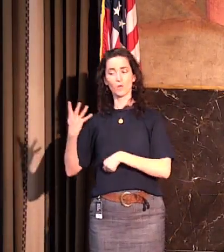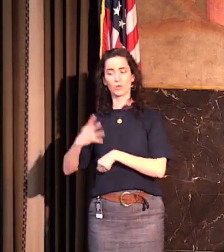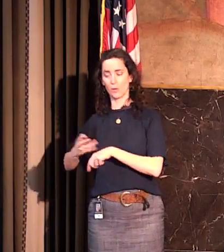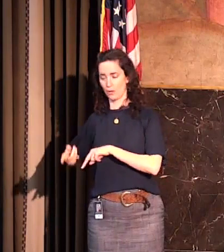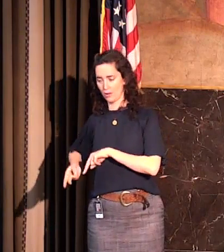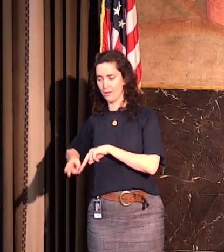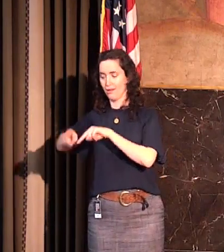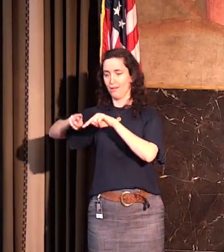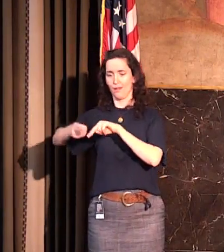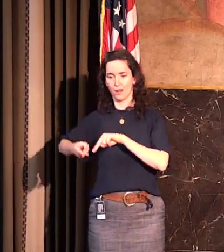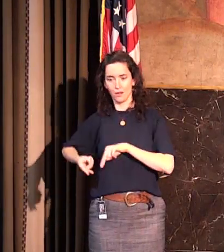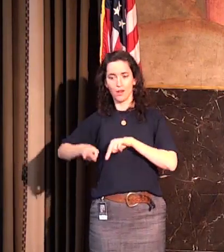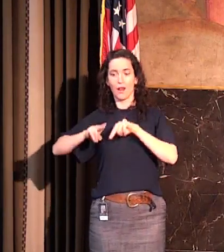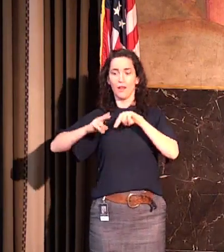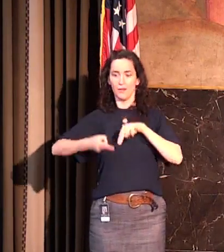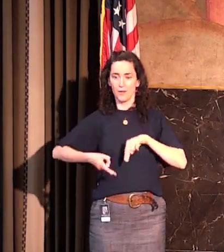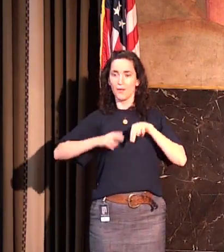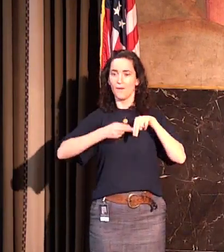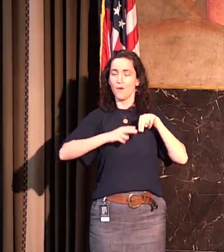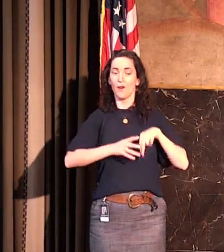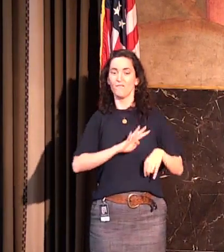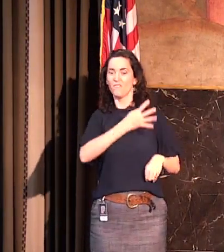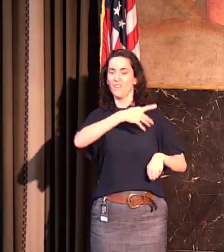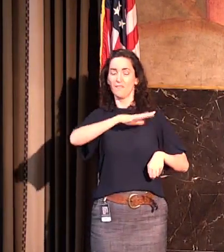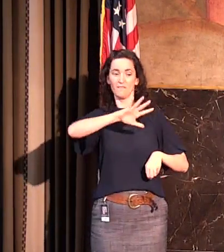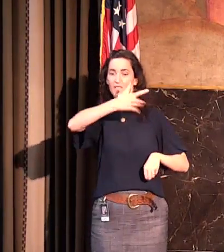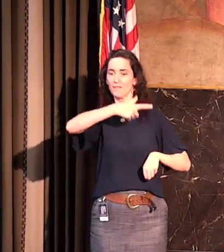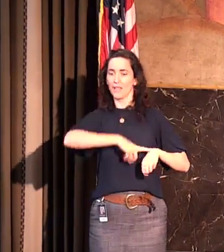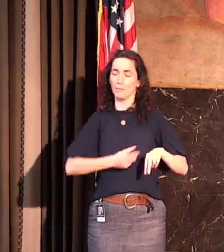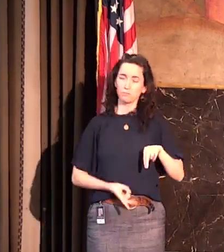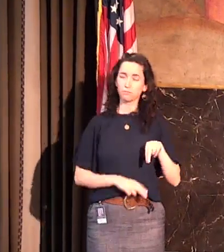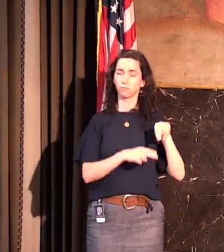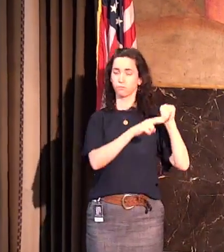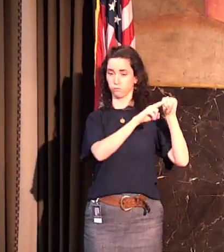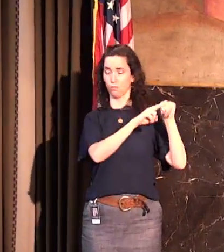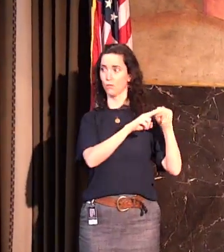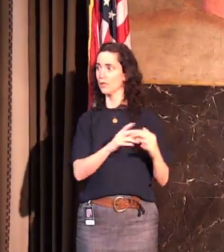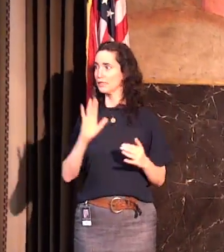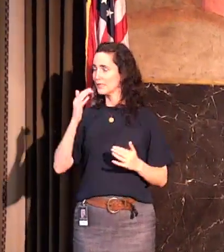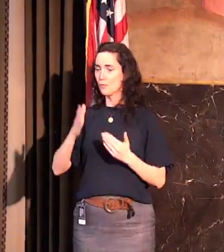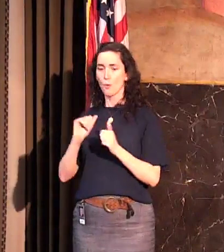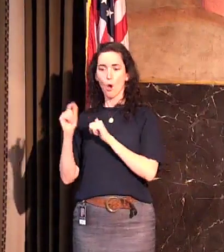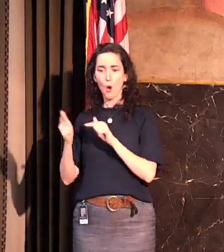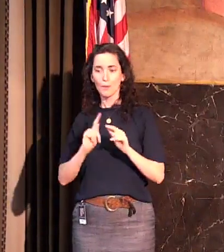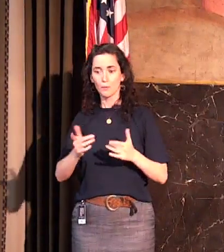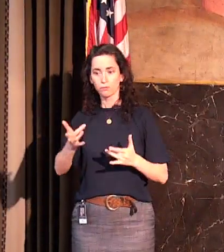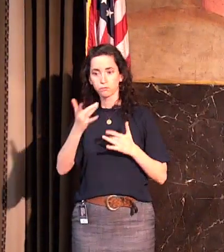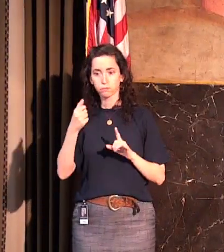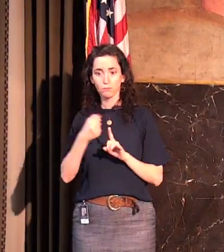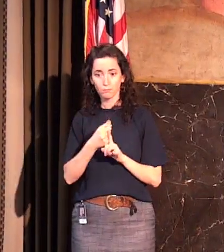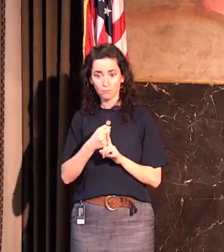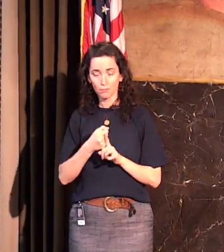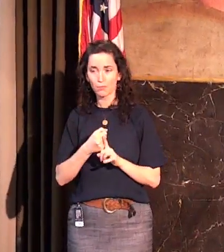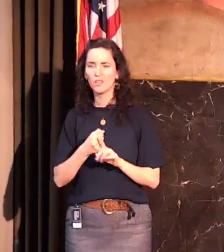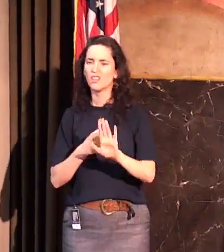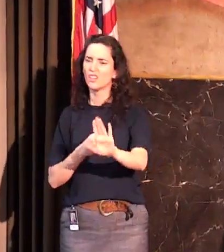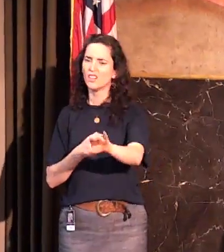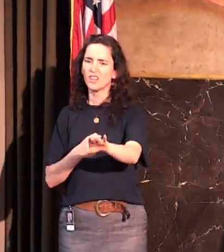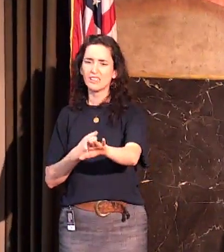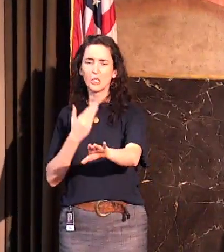And though it may seem that almost everyone is getting it, you still don't want to get